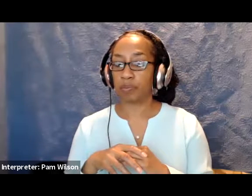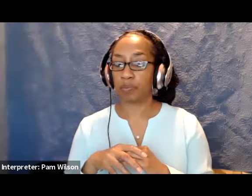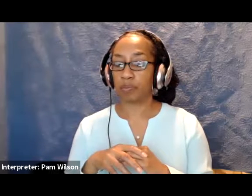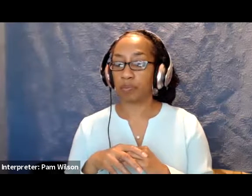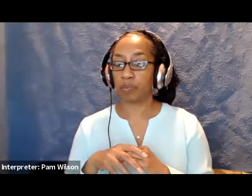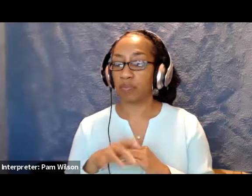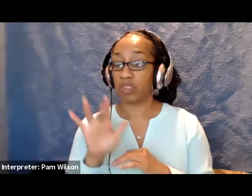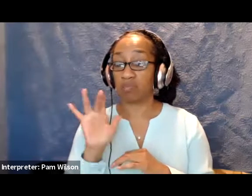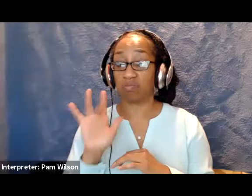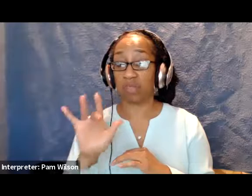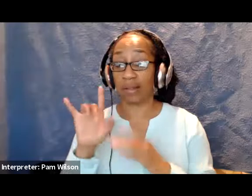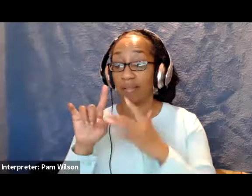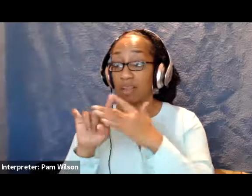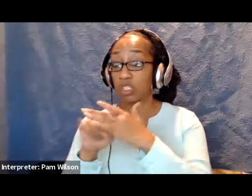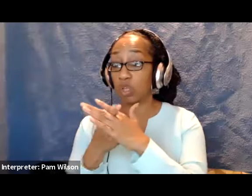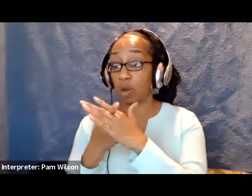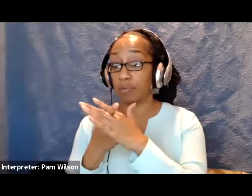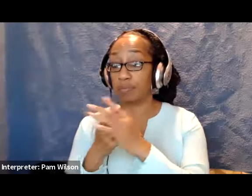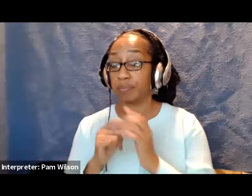start.